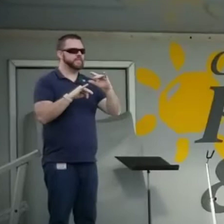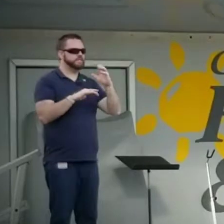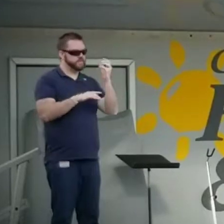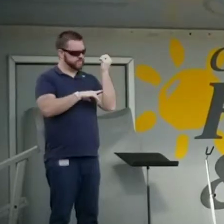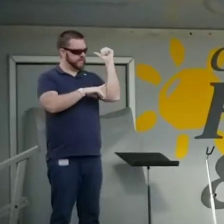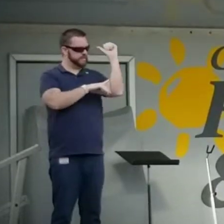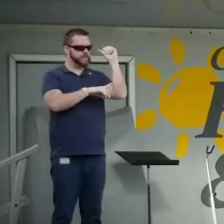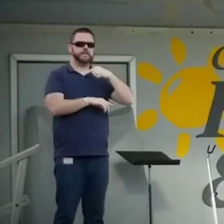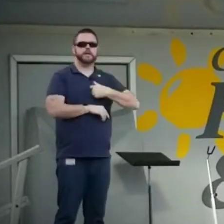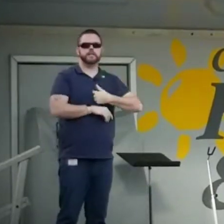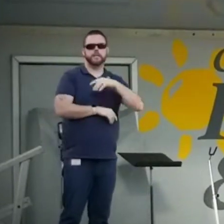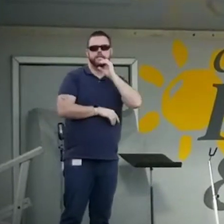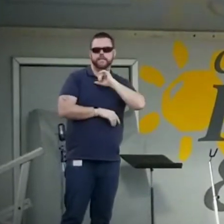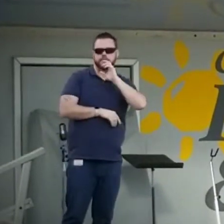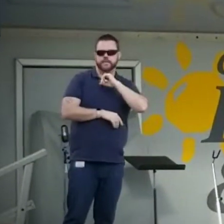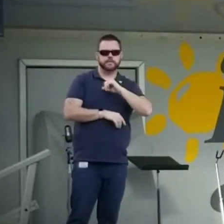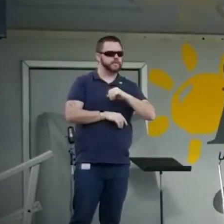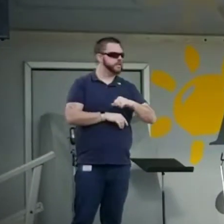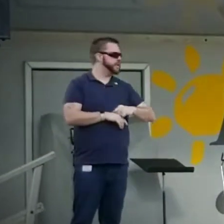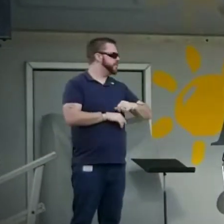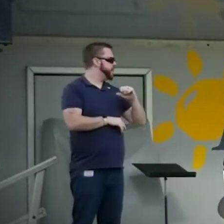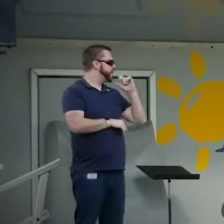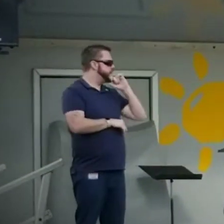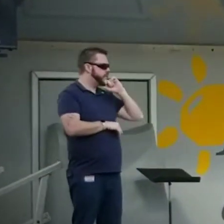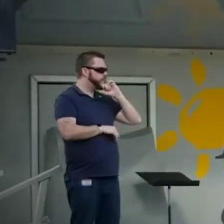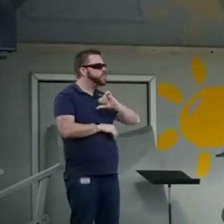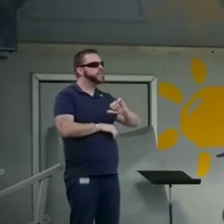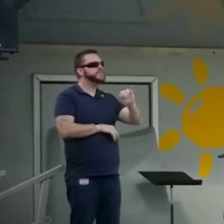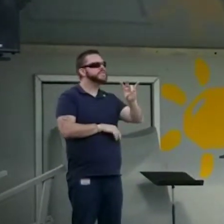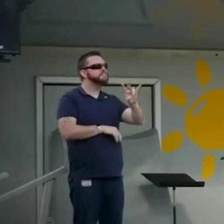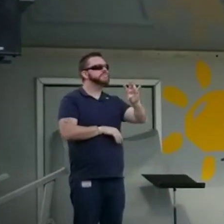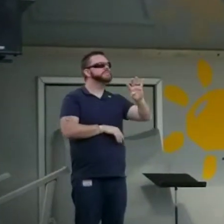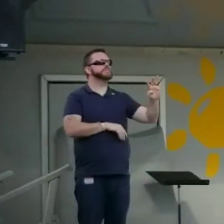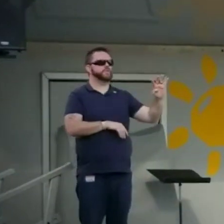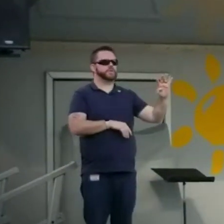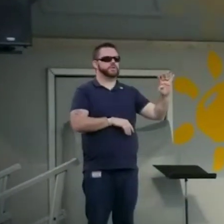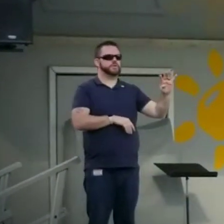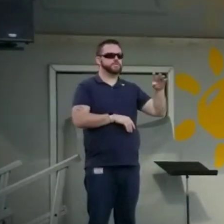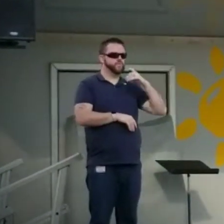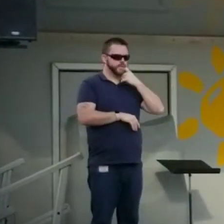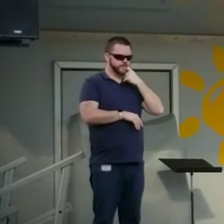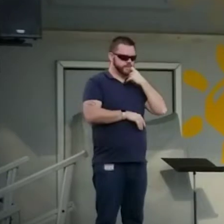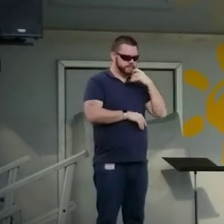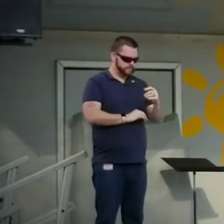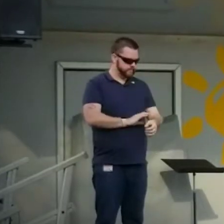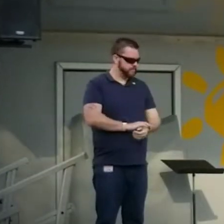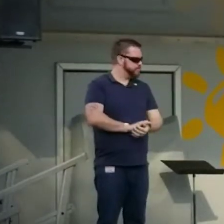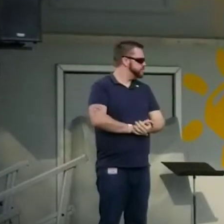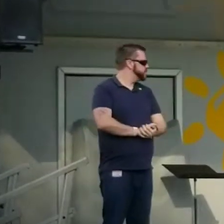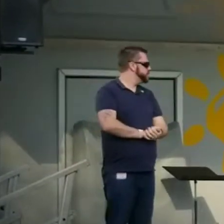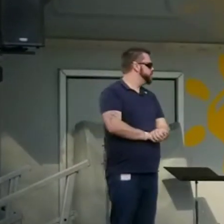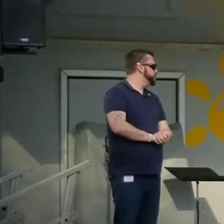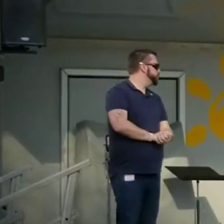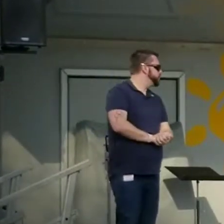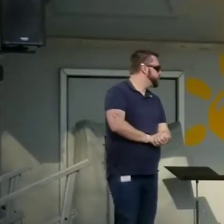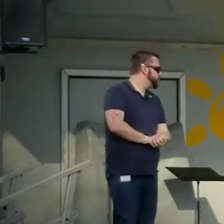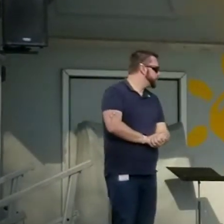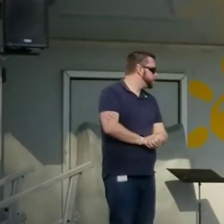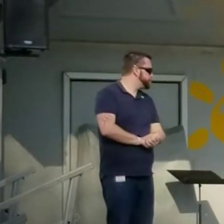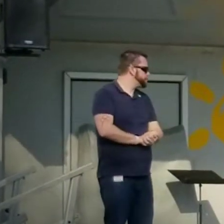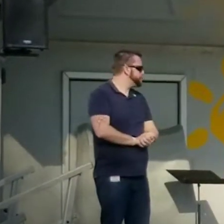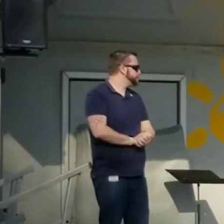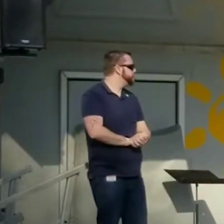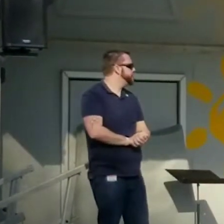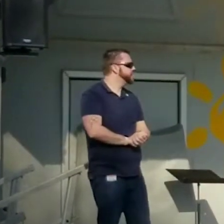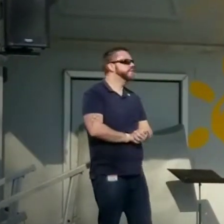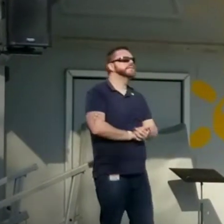especially at this age. And I just turned 74. Woo! Right there.